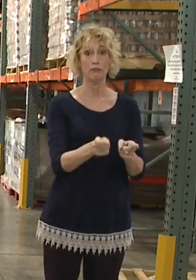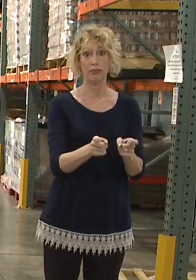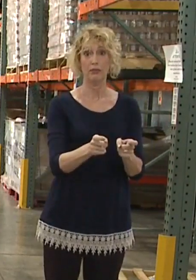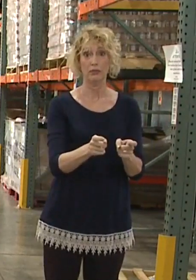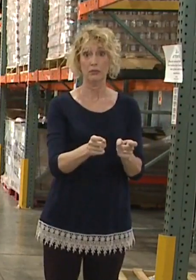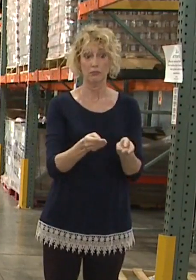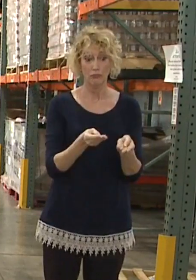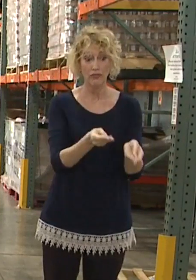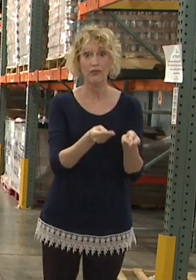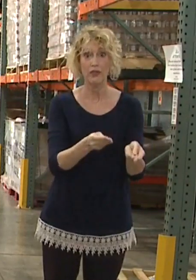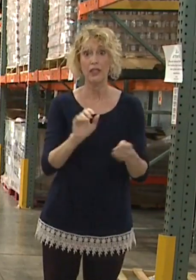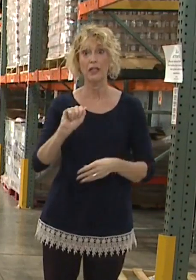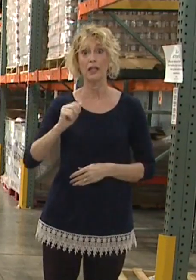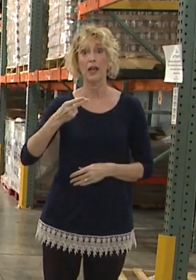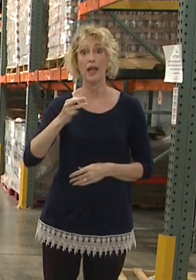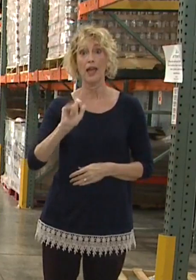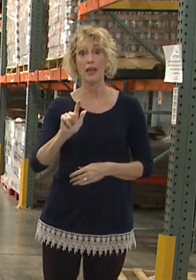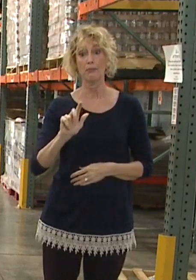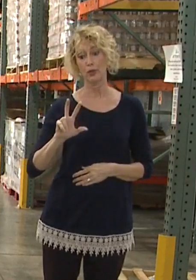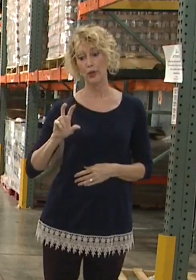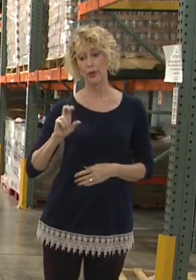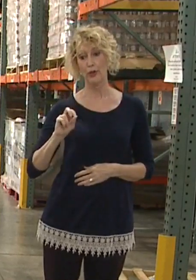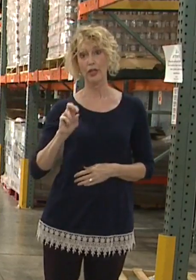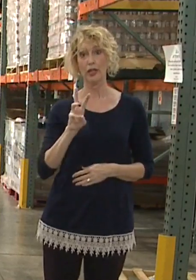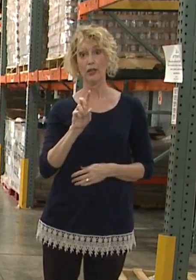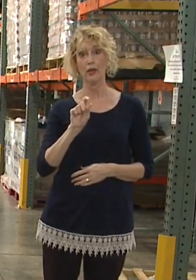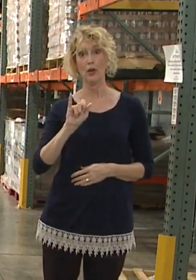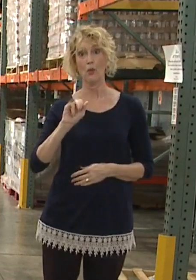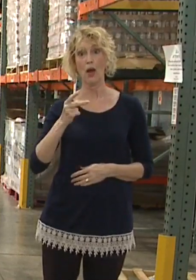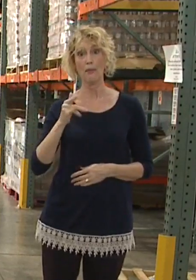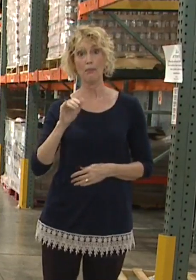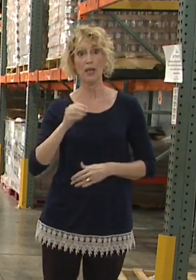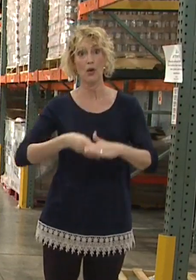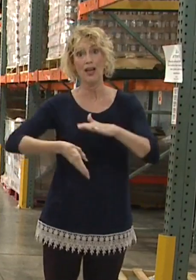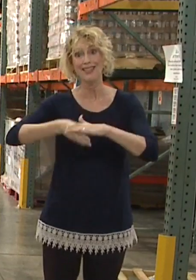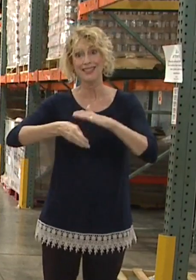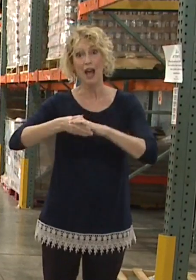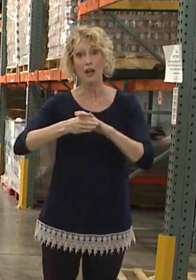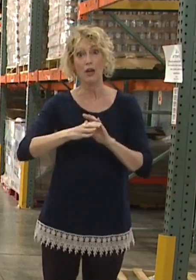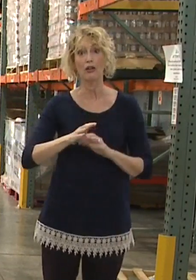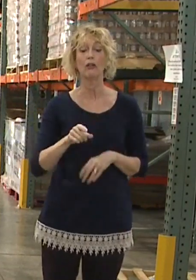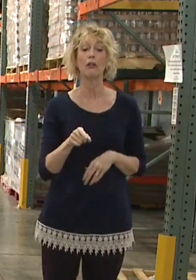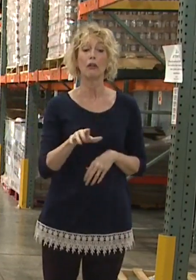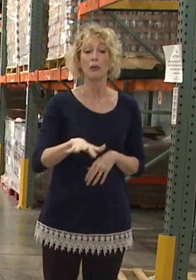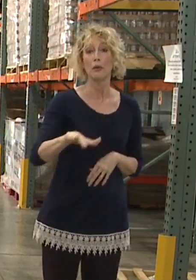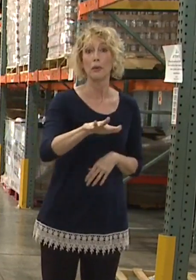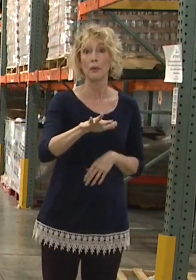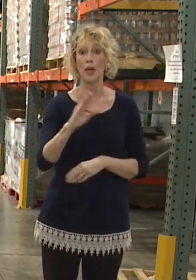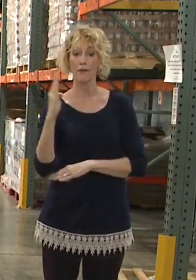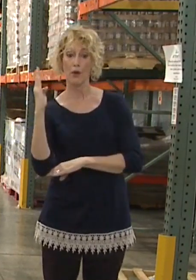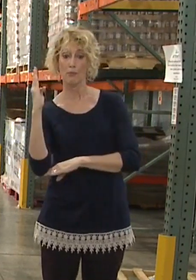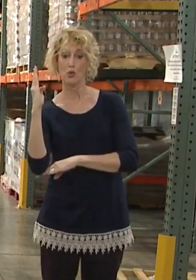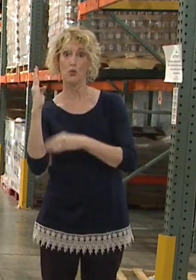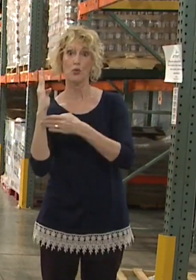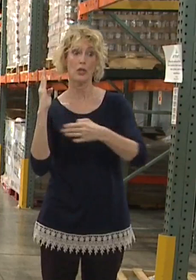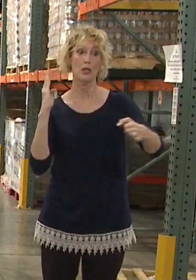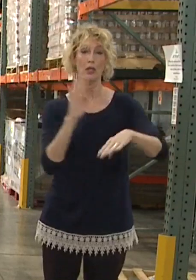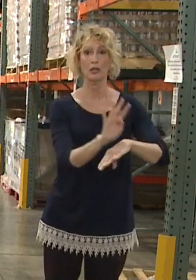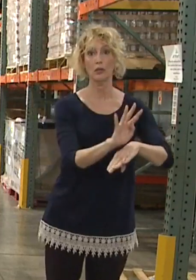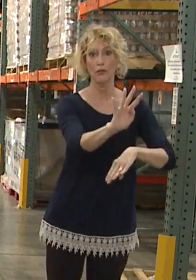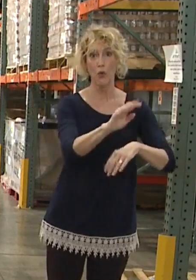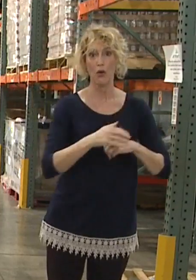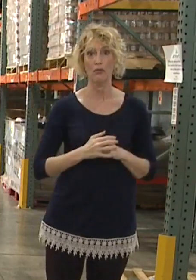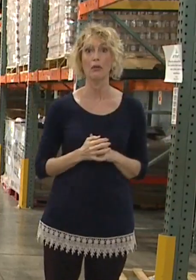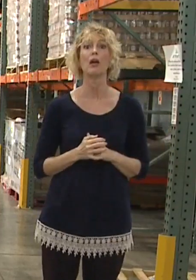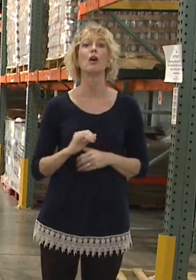be, or feeding is going to be, April 30th at Waipio Peninsula Soccer Complex from noon to 4 p.m. And the city, besides